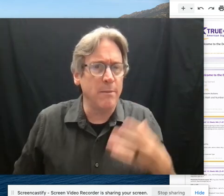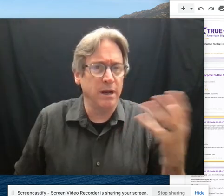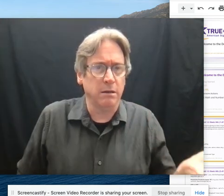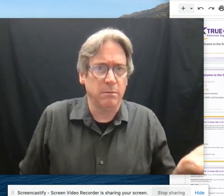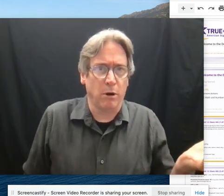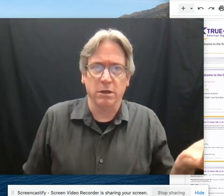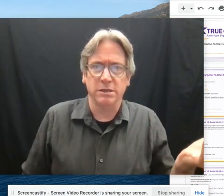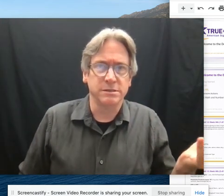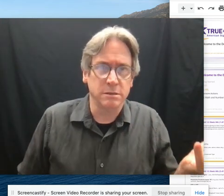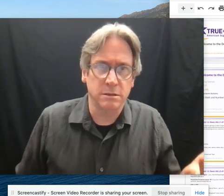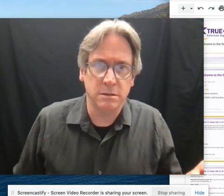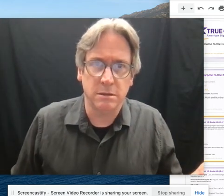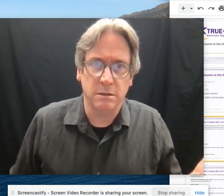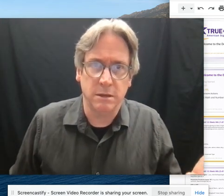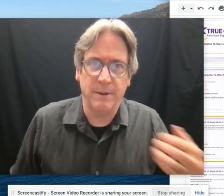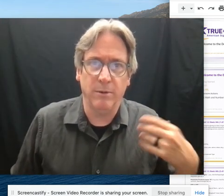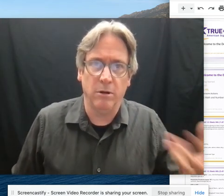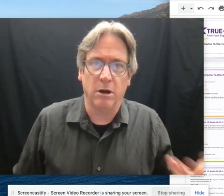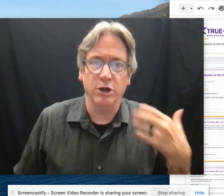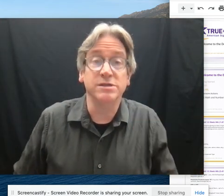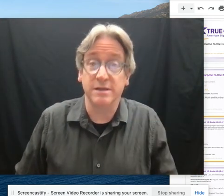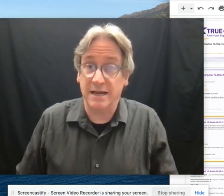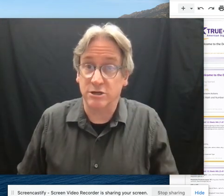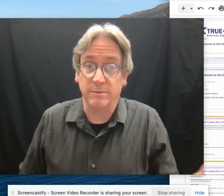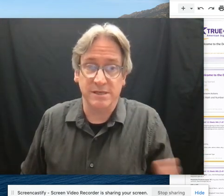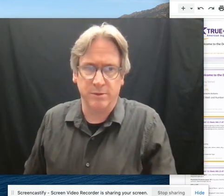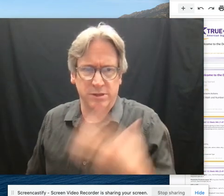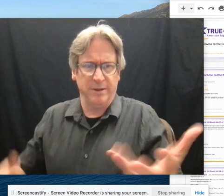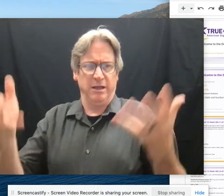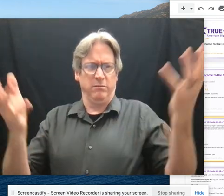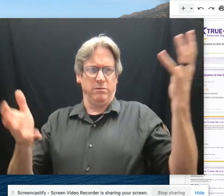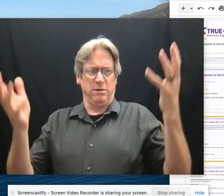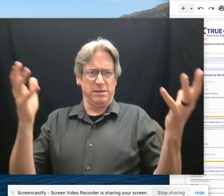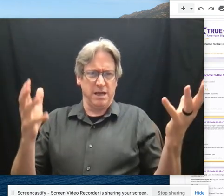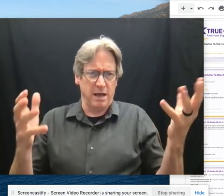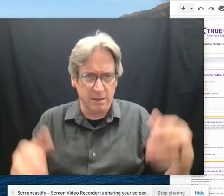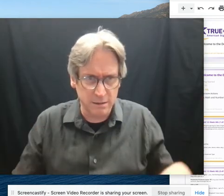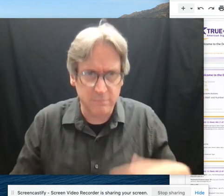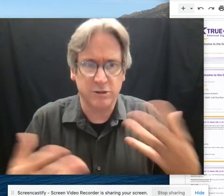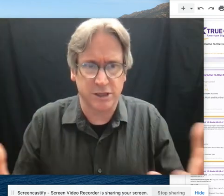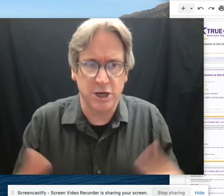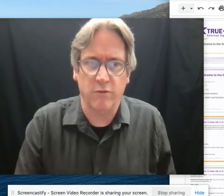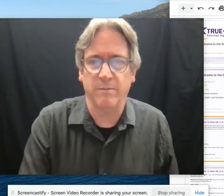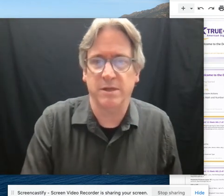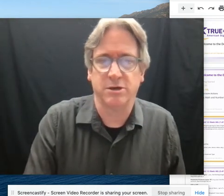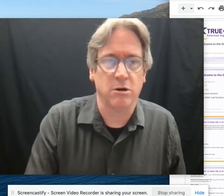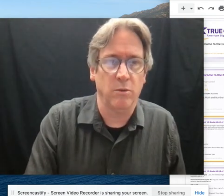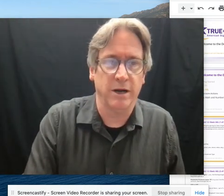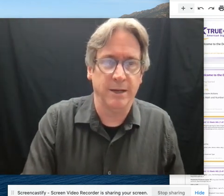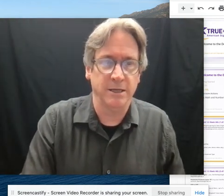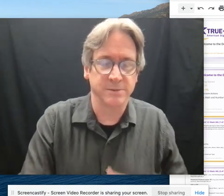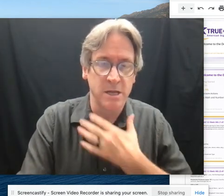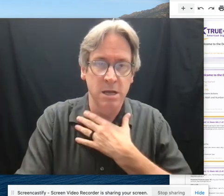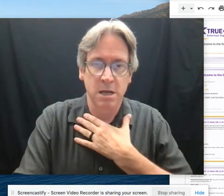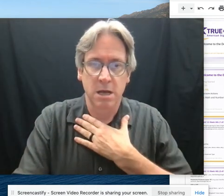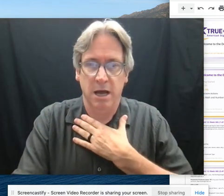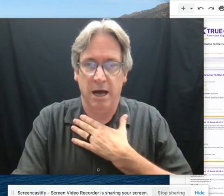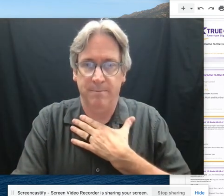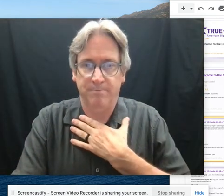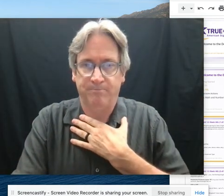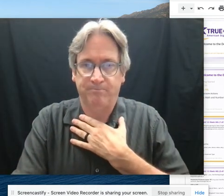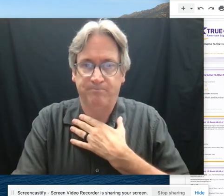it common parlance, that people are used to that term as opposed to being like, what is that? Just to know from the start what it means.